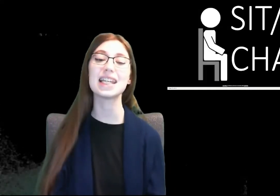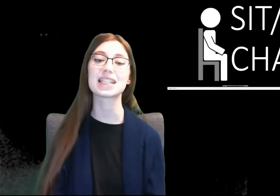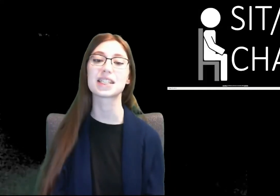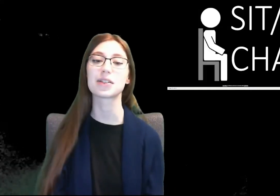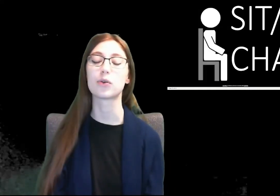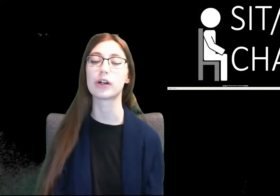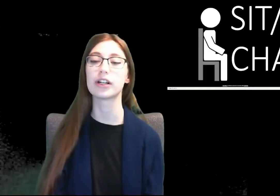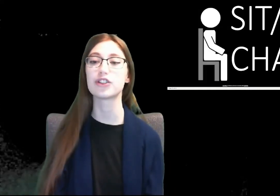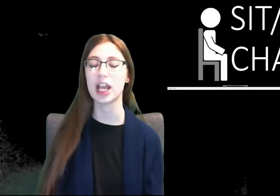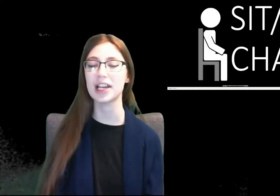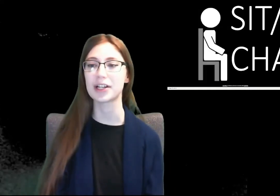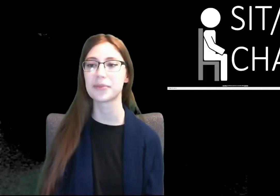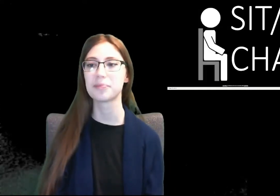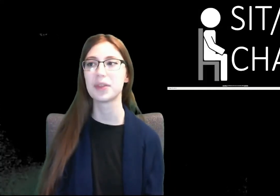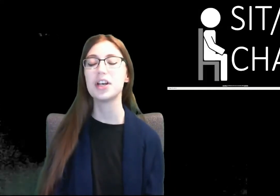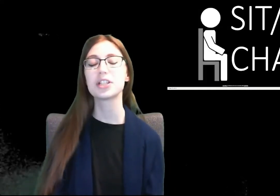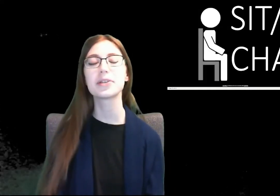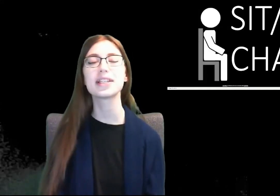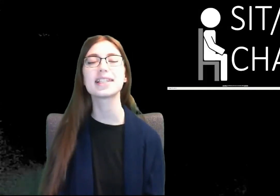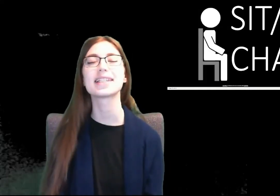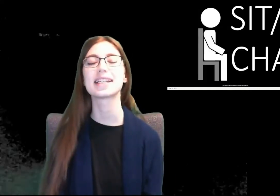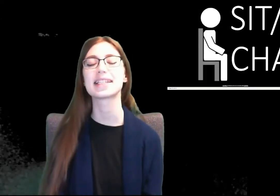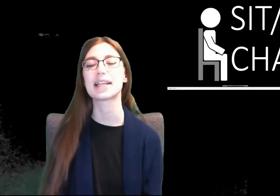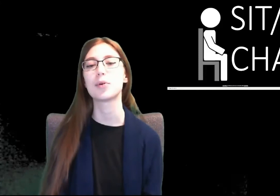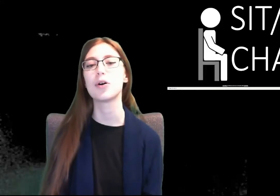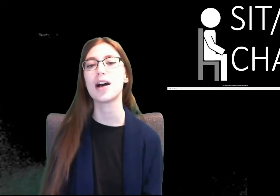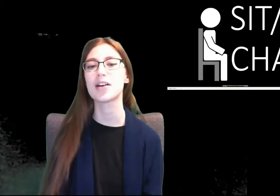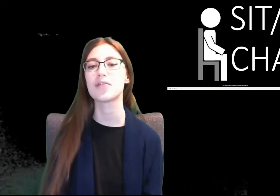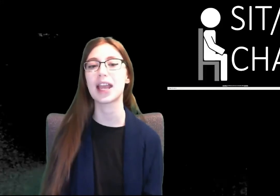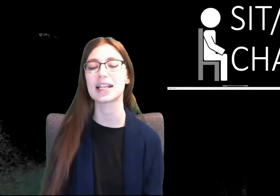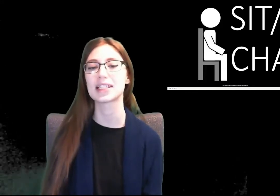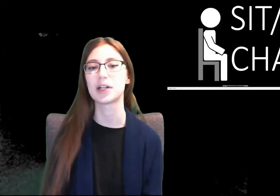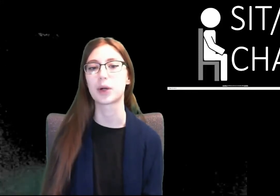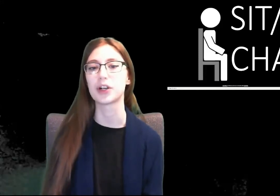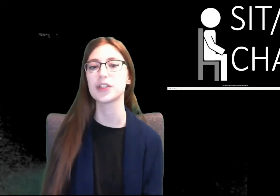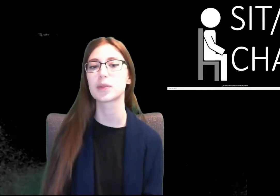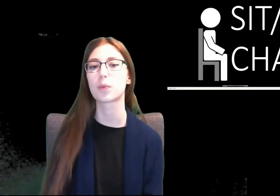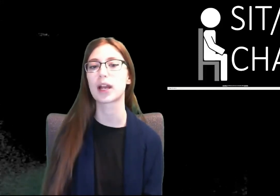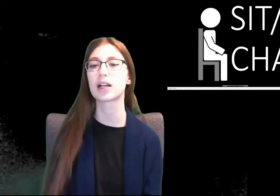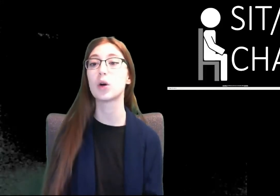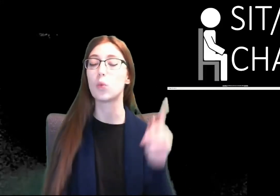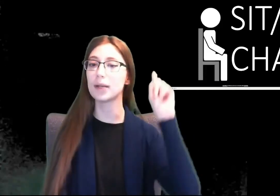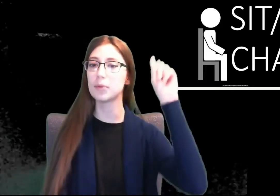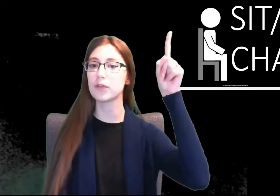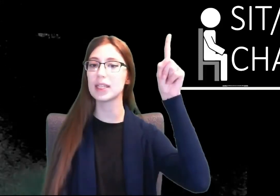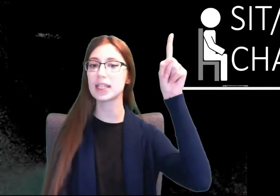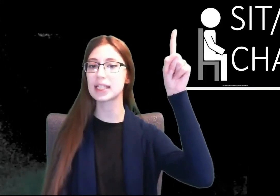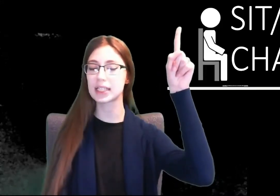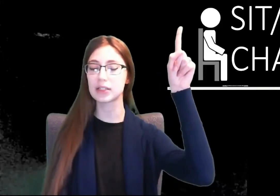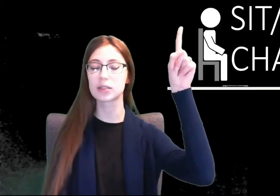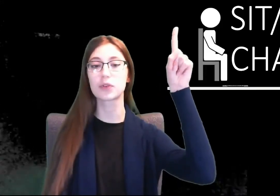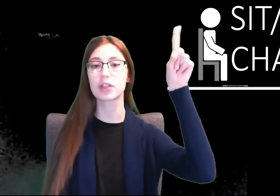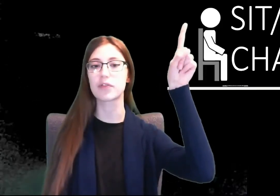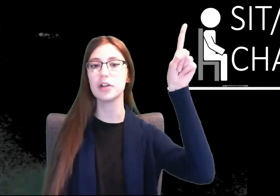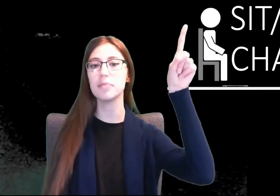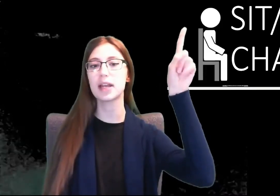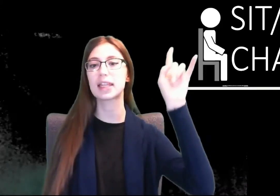Sit or chair. So this is an example of ASL words where one movement is used for the verb and then